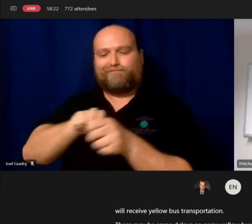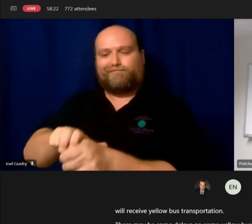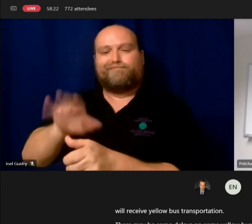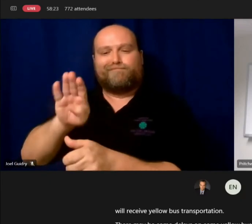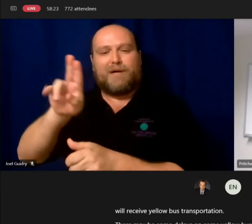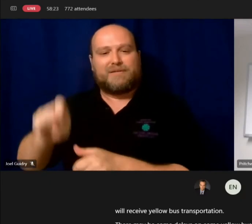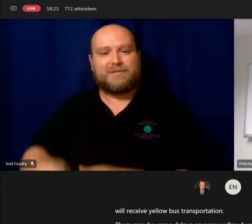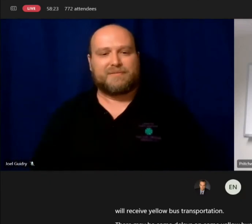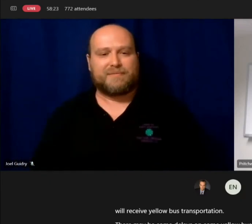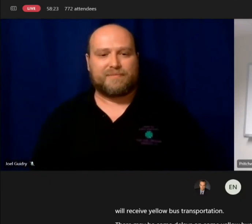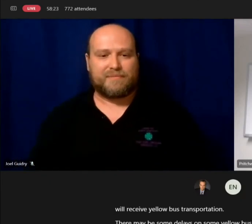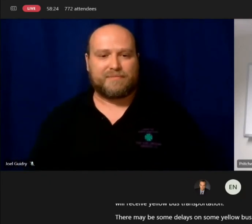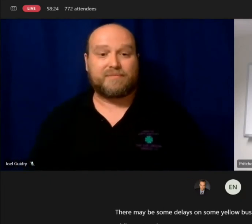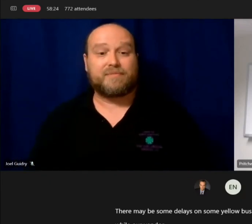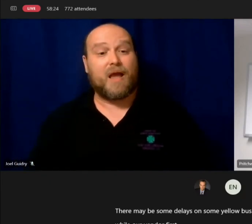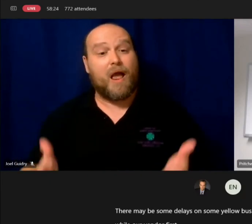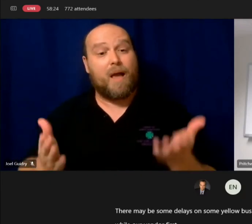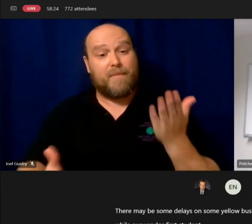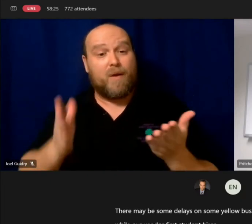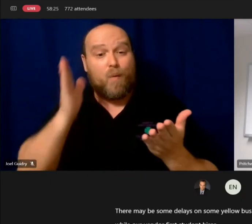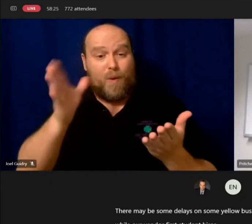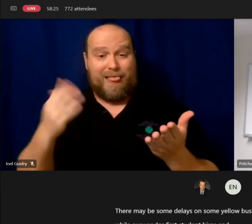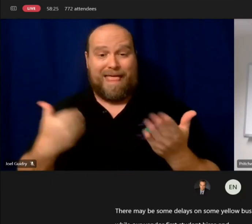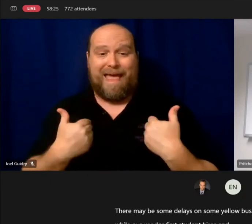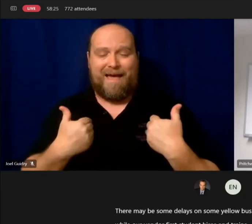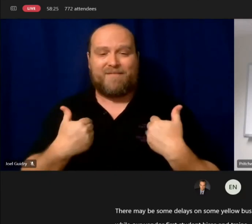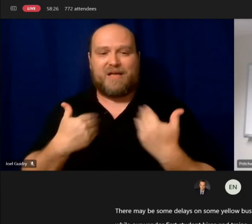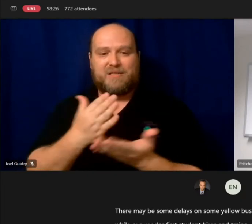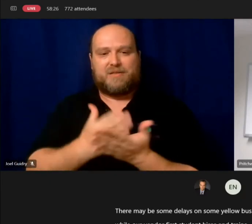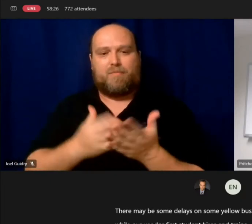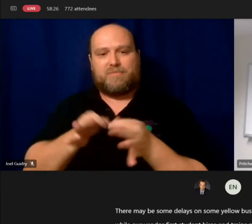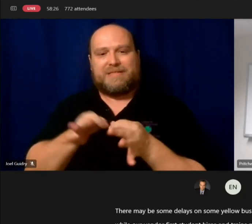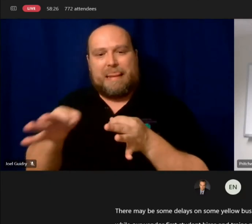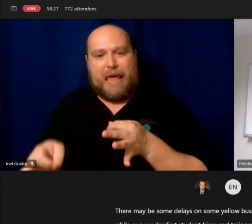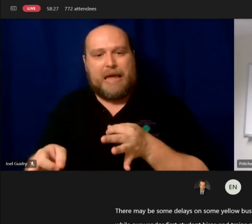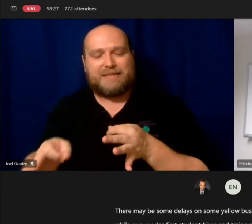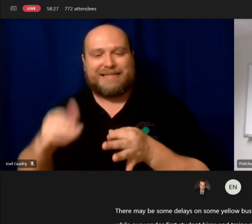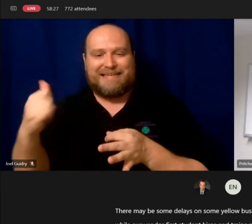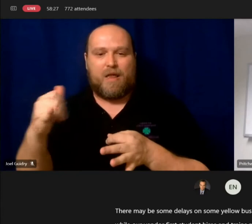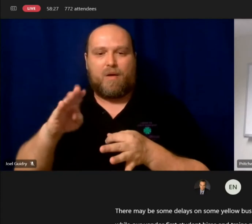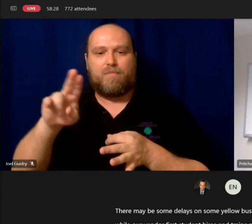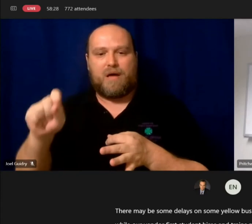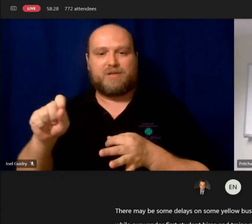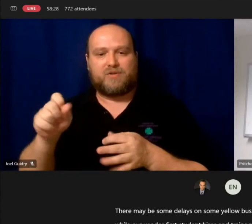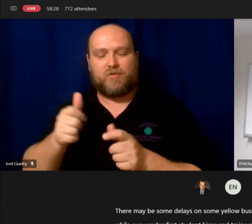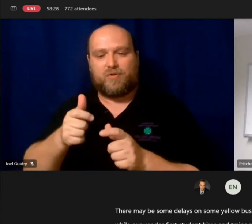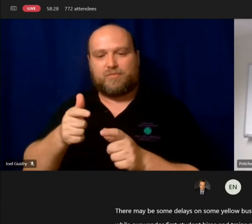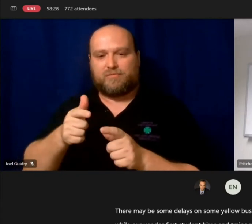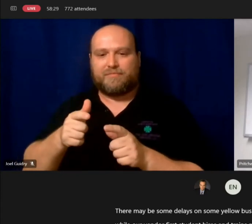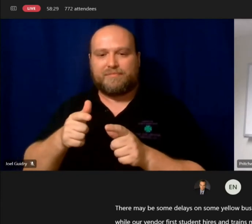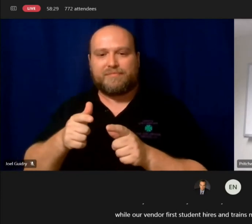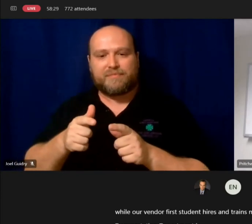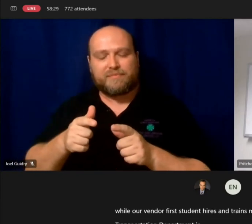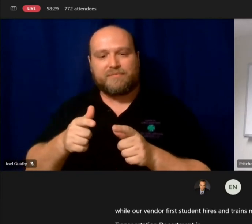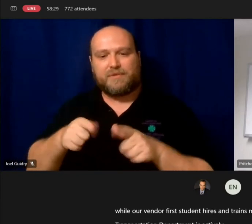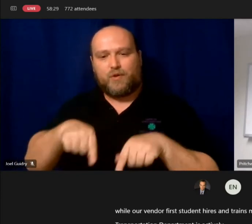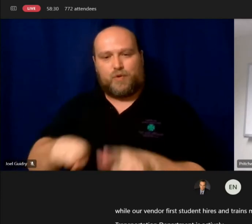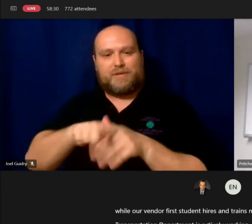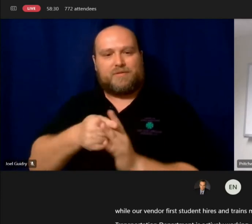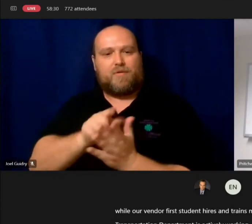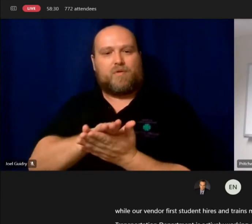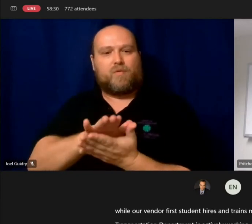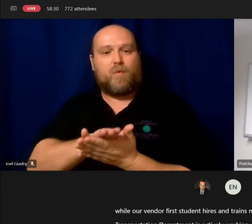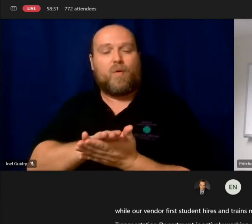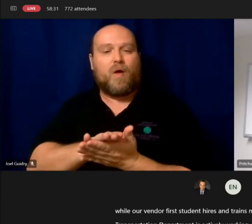Student hires and trains more drivers. The transportation department is actively working on alternative options to